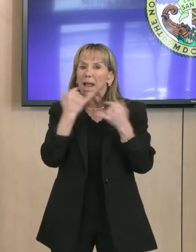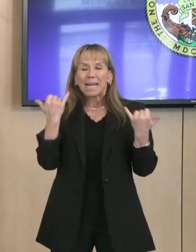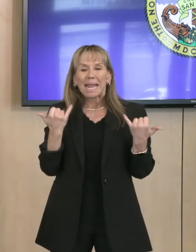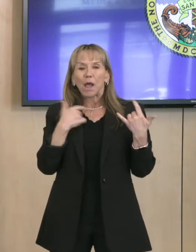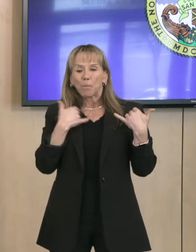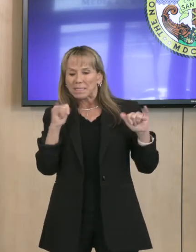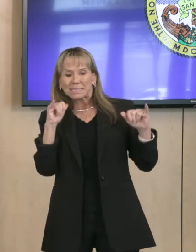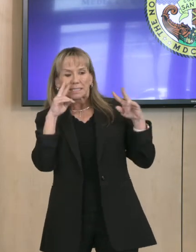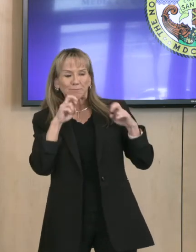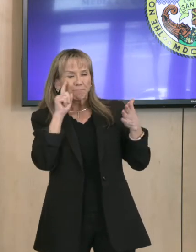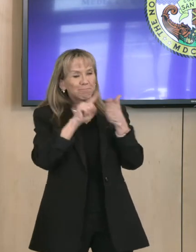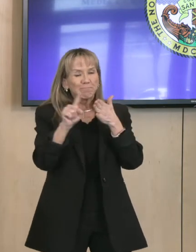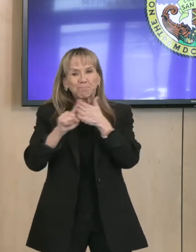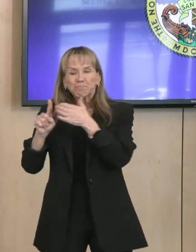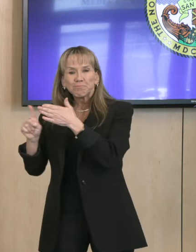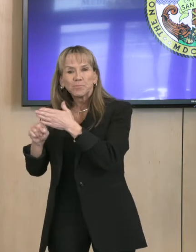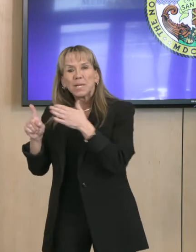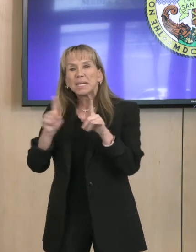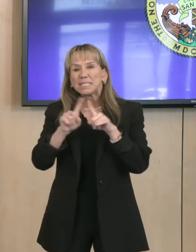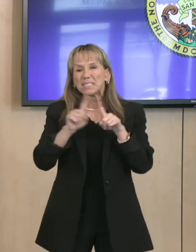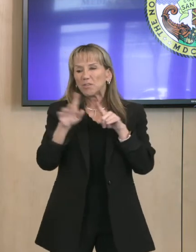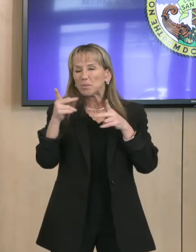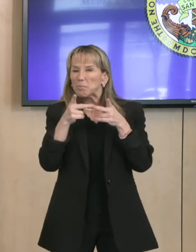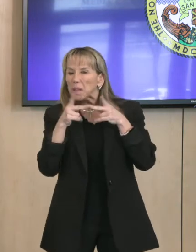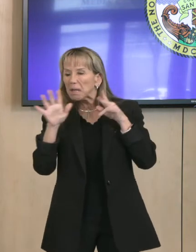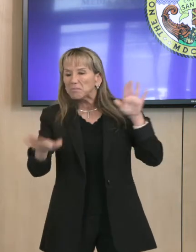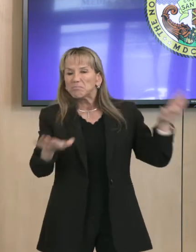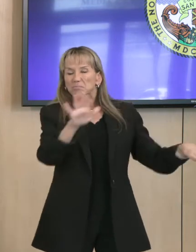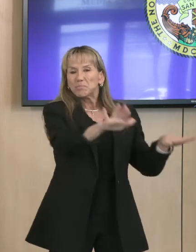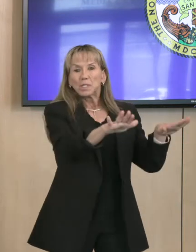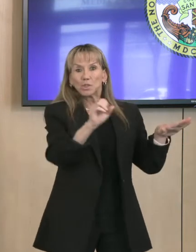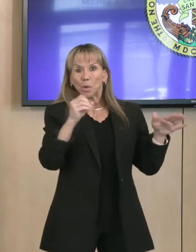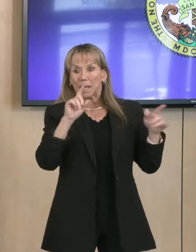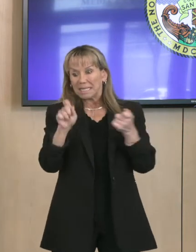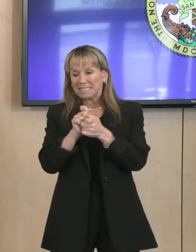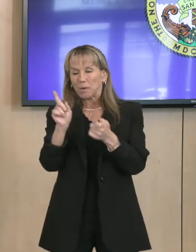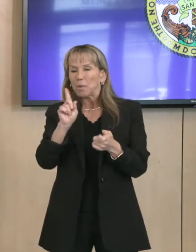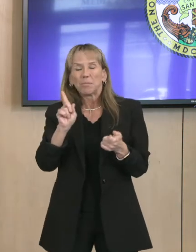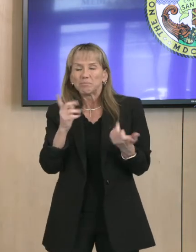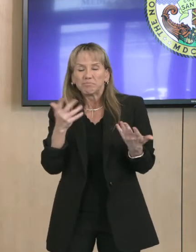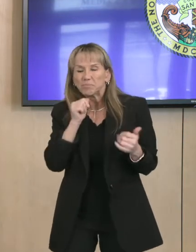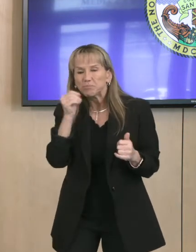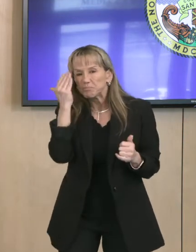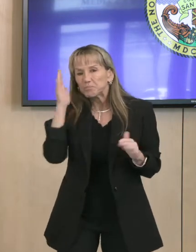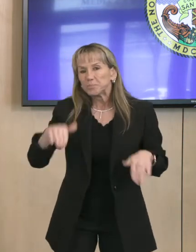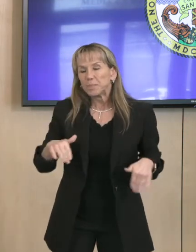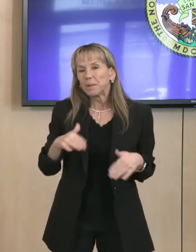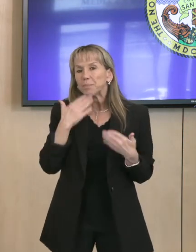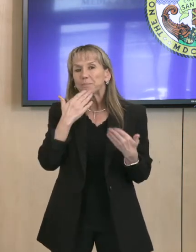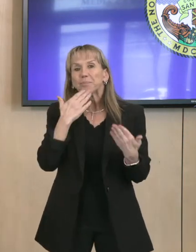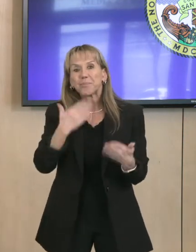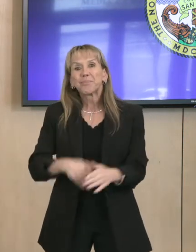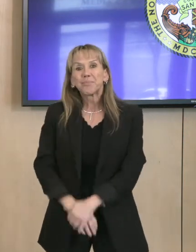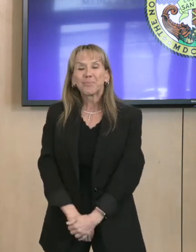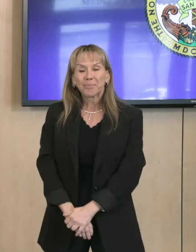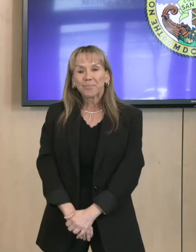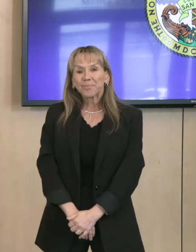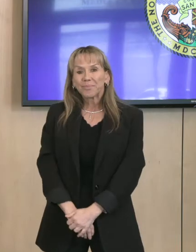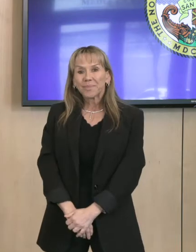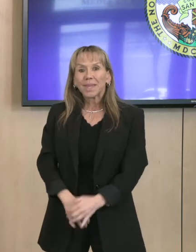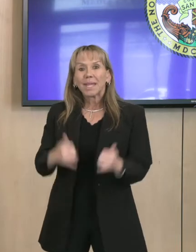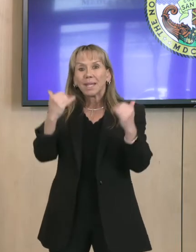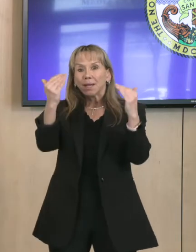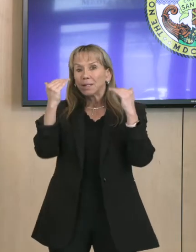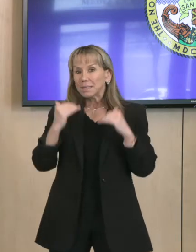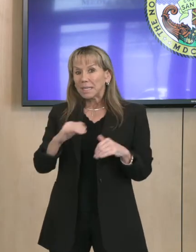preliminary assessments of a variety of different locations, so we don't have anything to report out now. Thanks. Thank you. Okay, let's go to